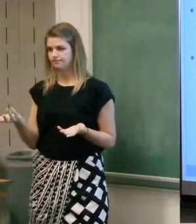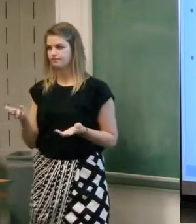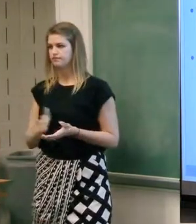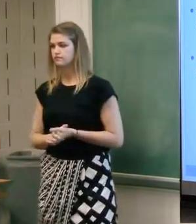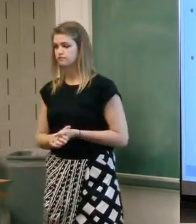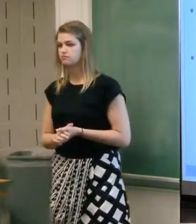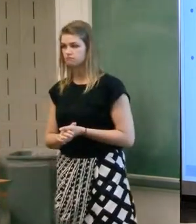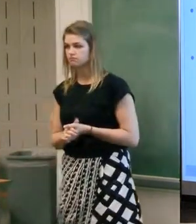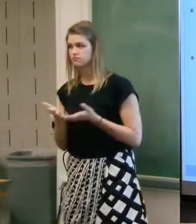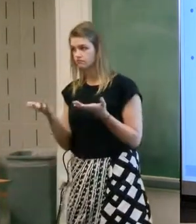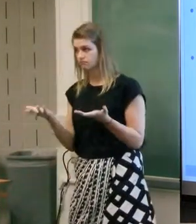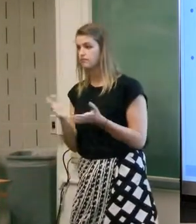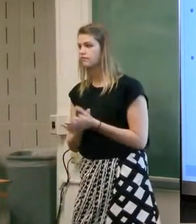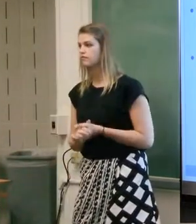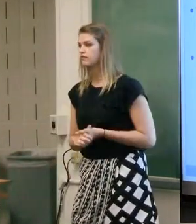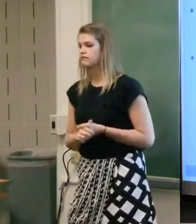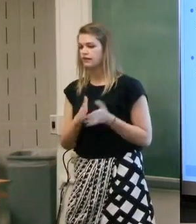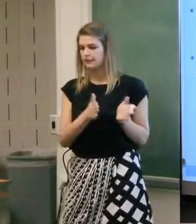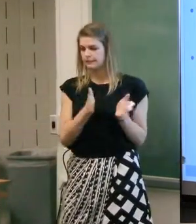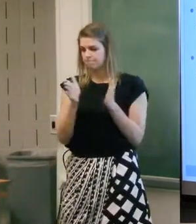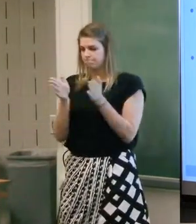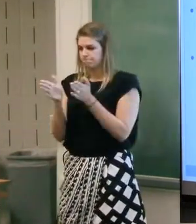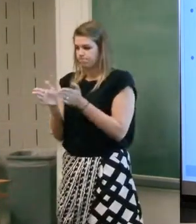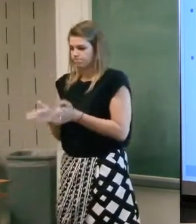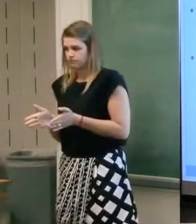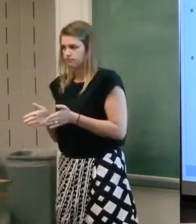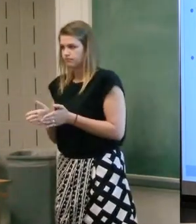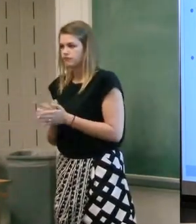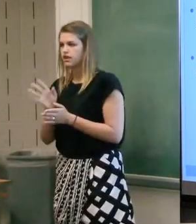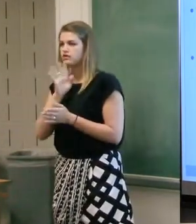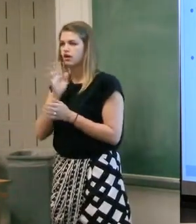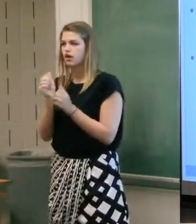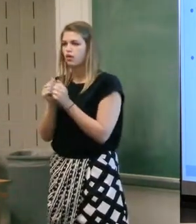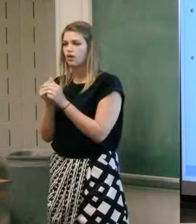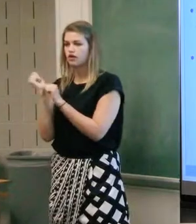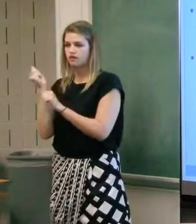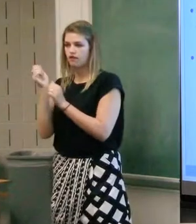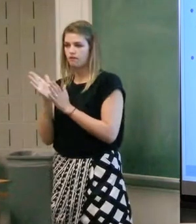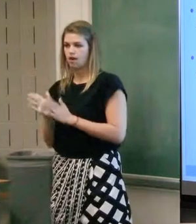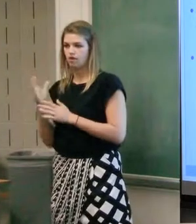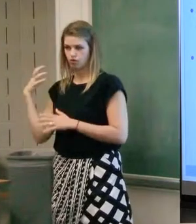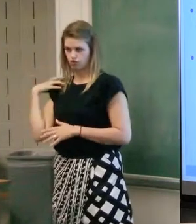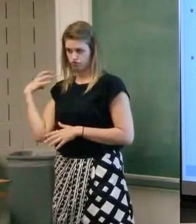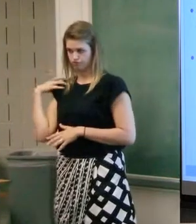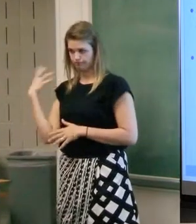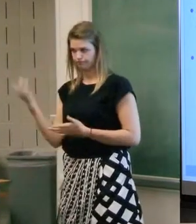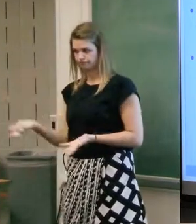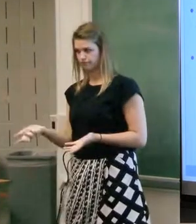that's what I did. This part led me to talking with my softball coach.